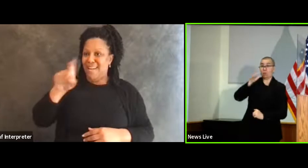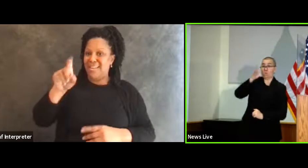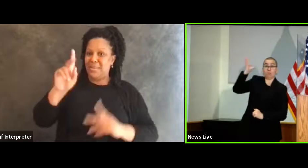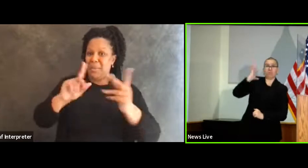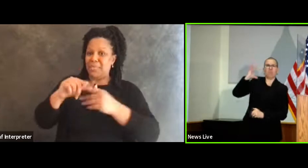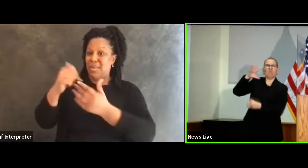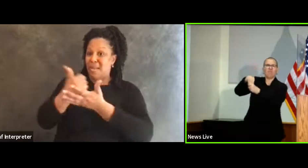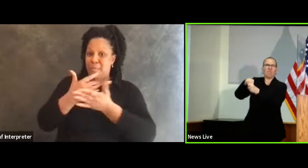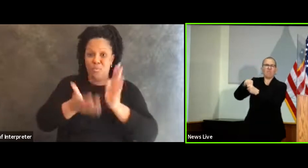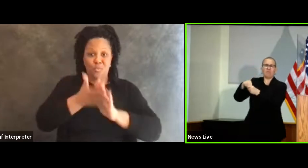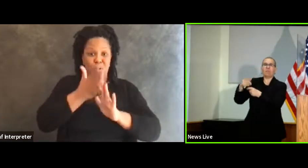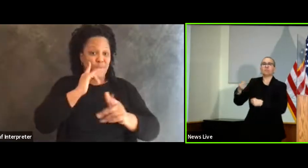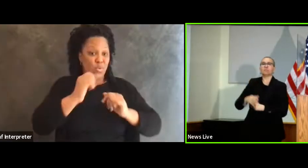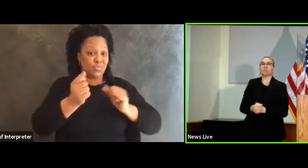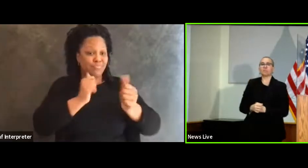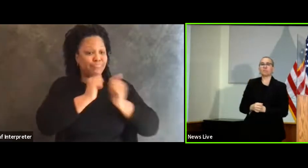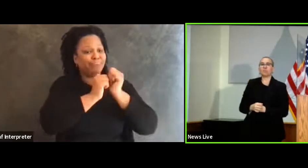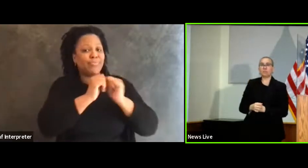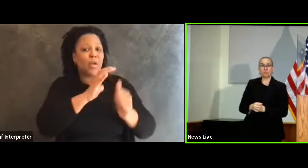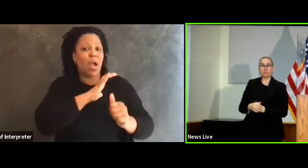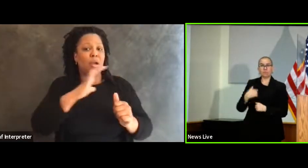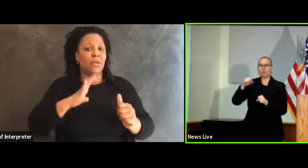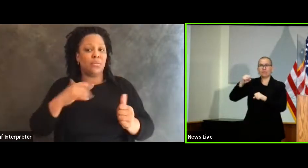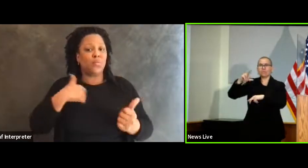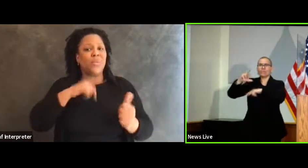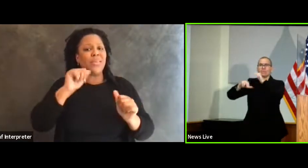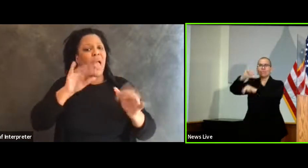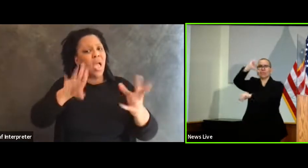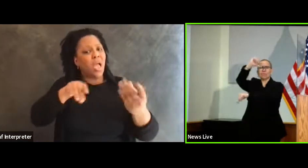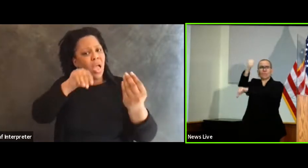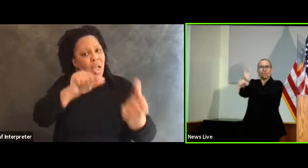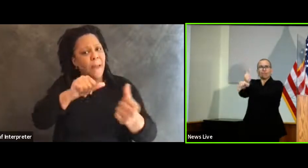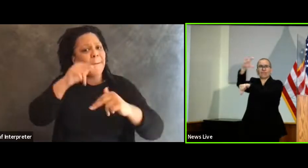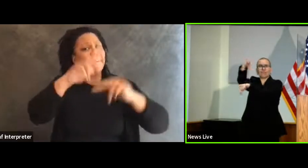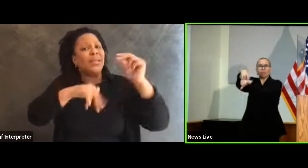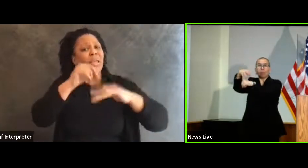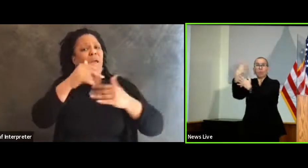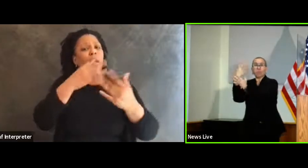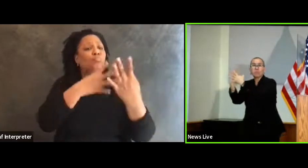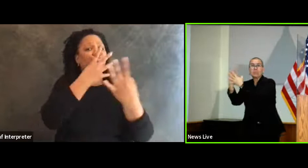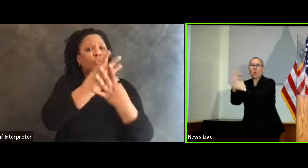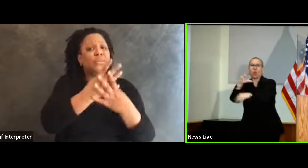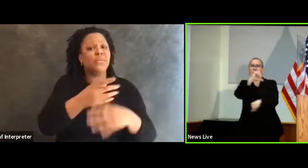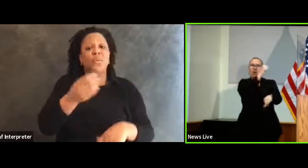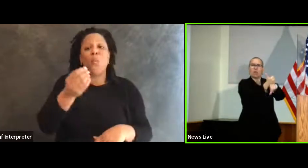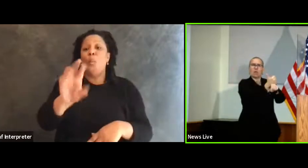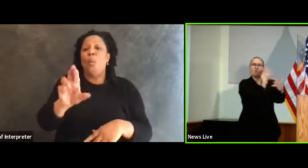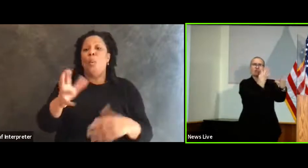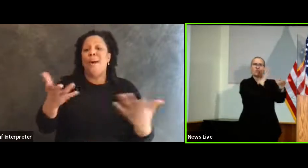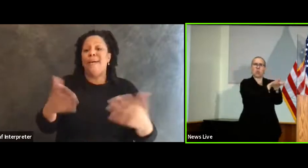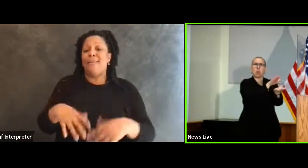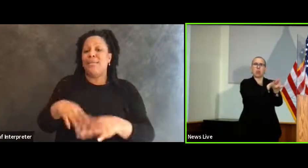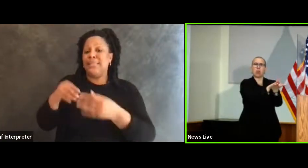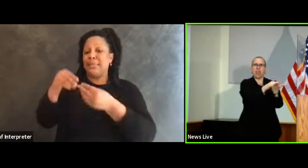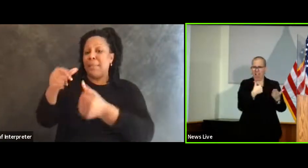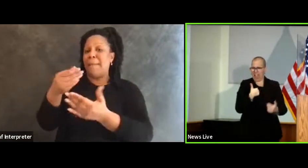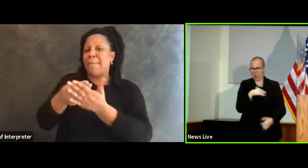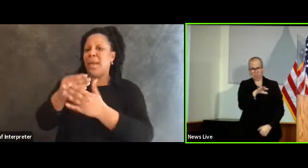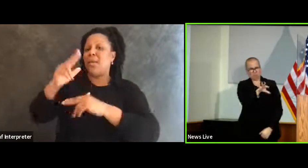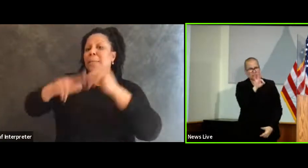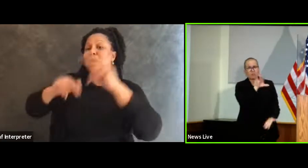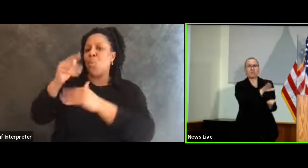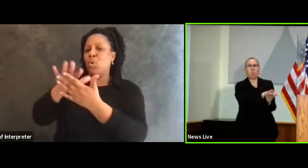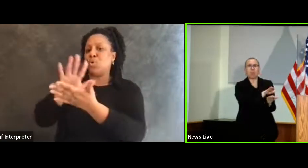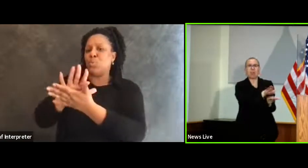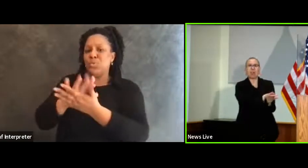We can either spend money building prisons or we can spend money building schools. I would rather build the schools. We can spend money investing in